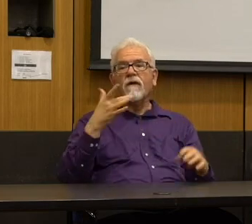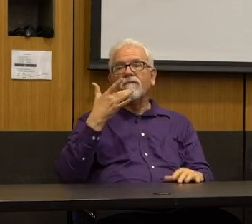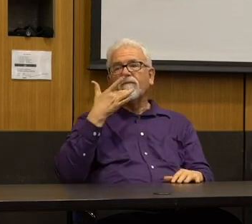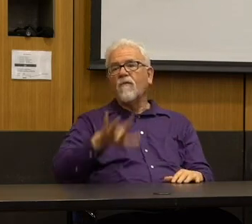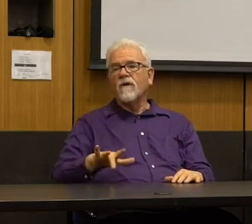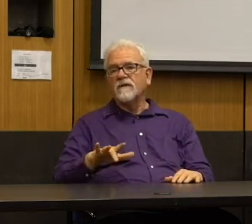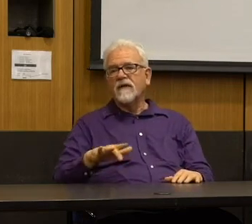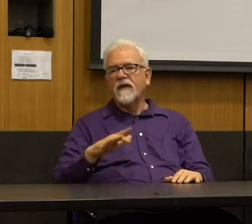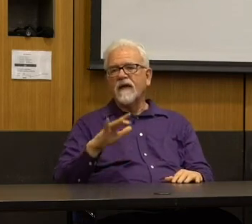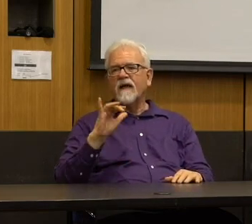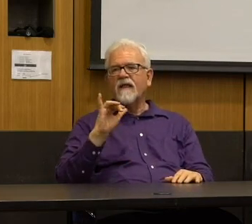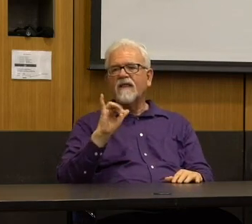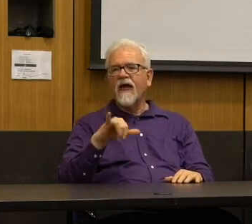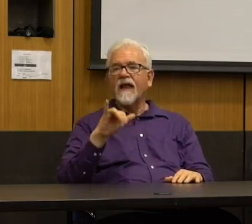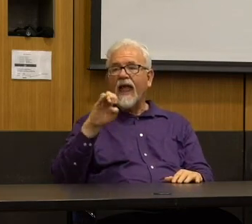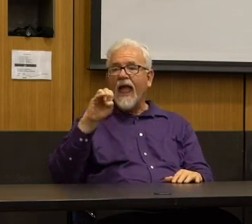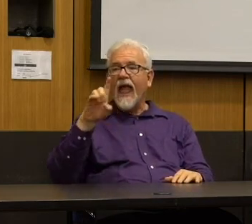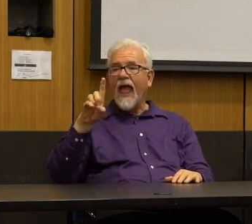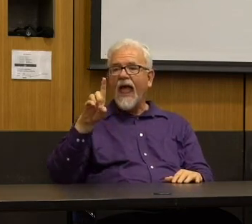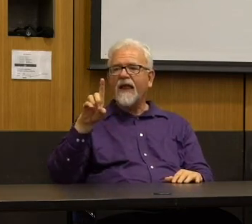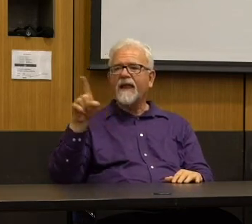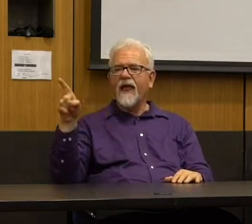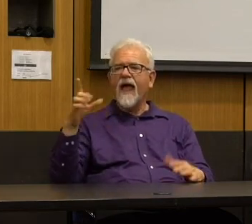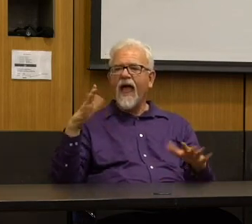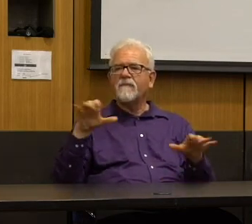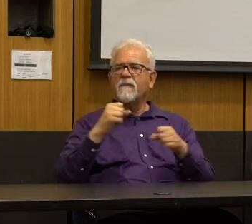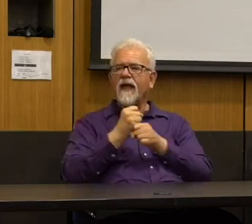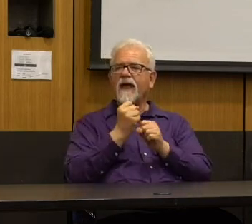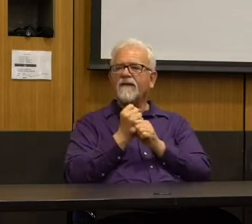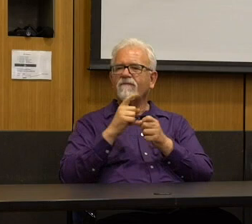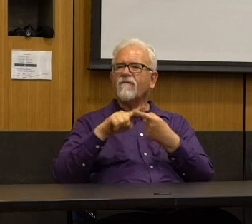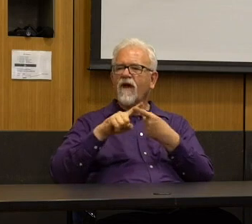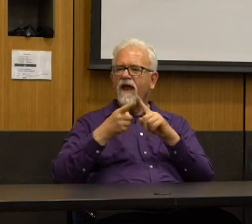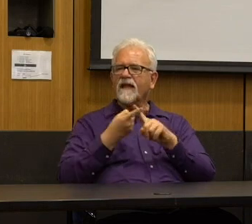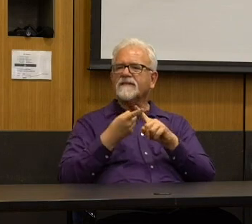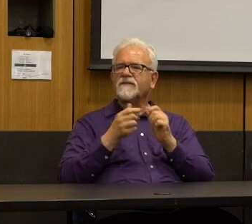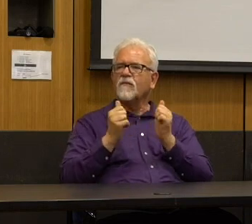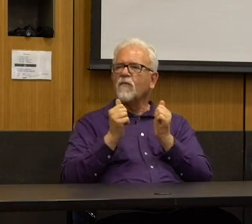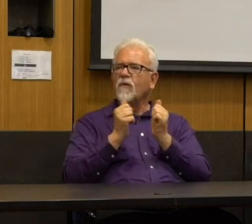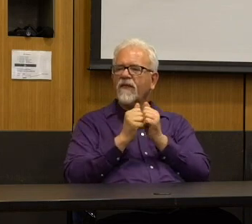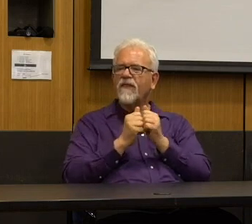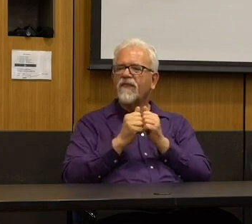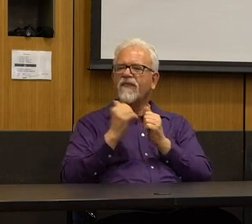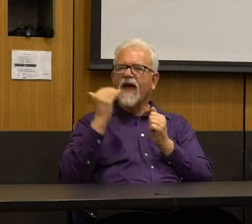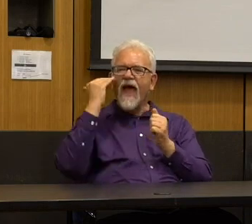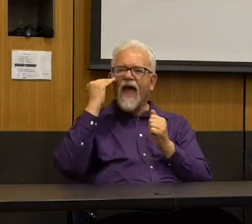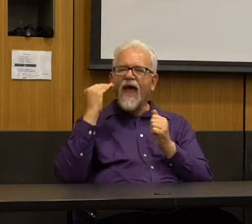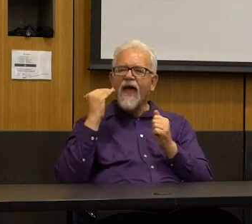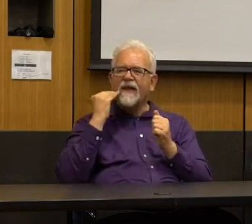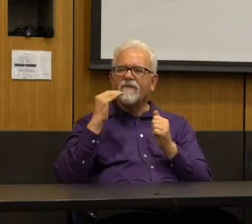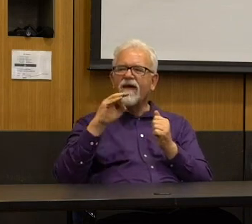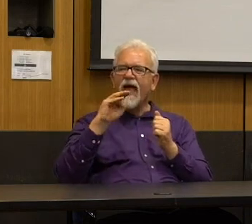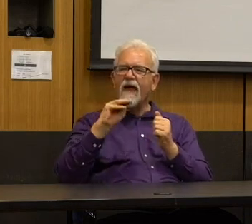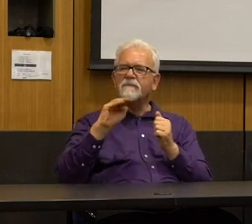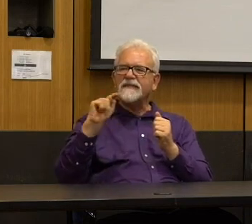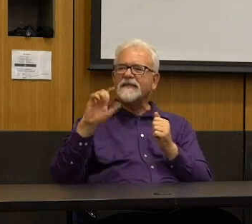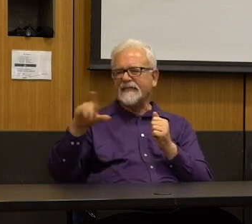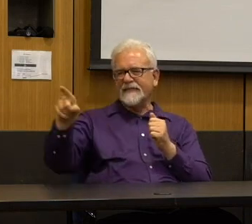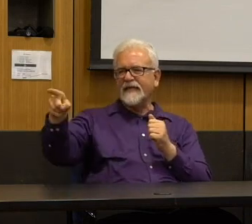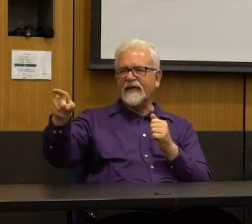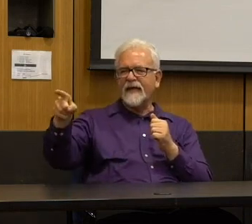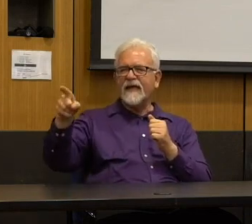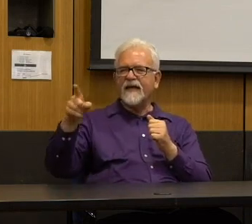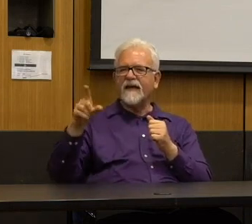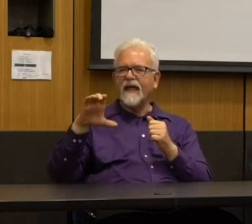that Ed had made friendship with the head of the Metropolitan Transportation Commission,